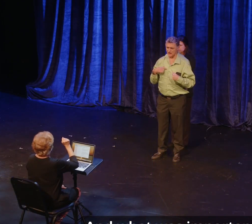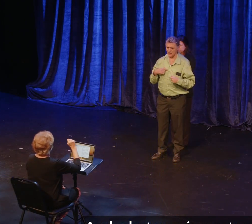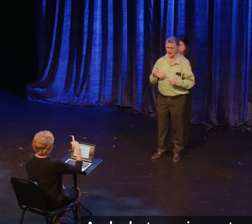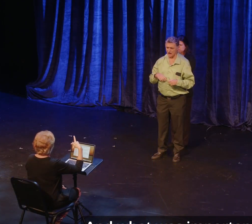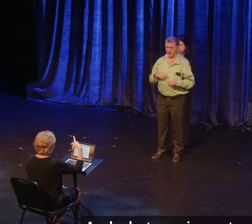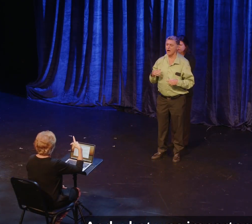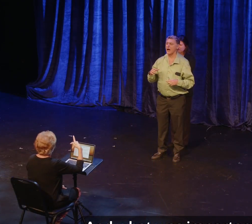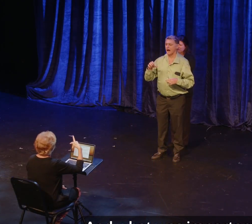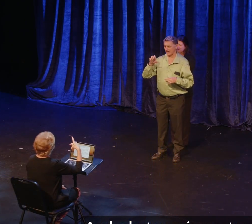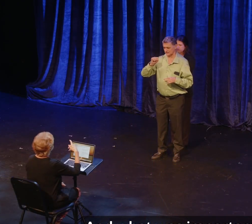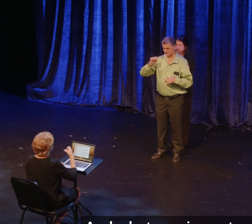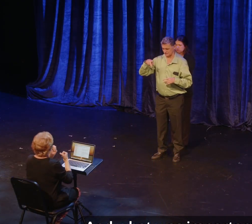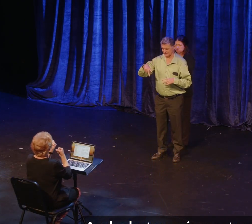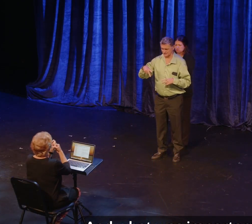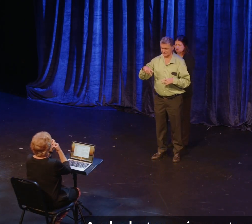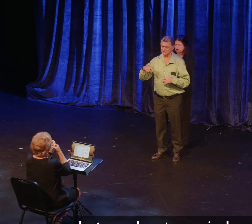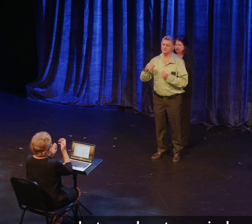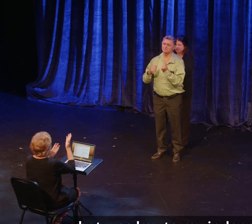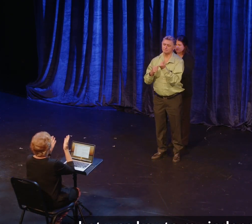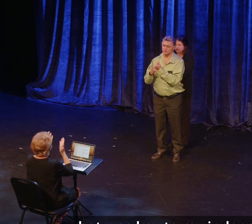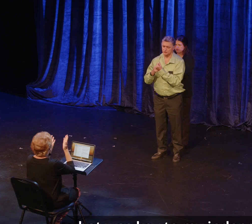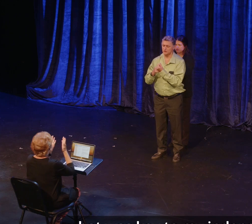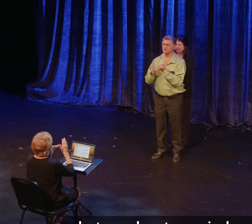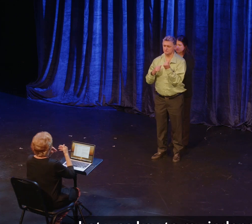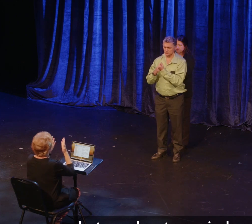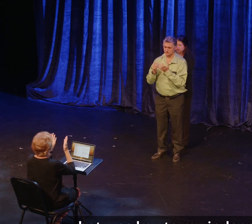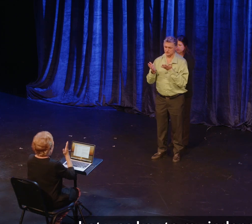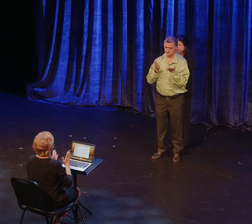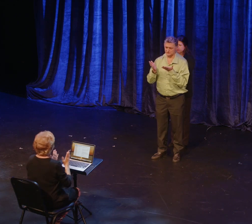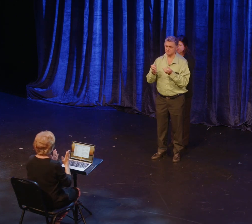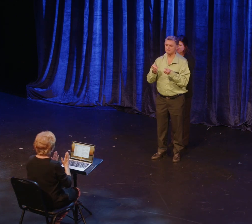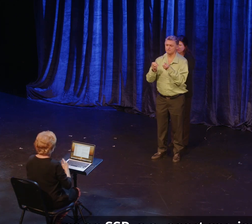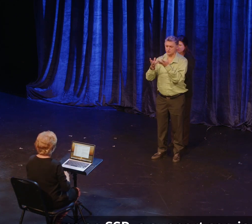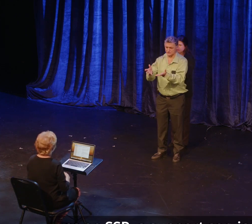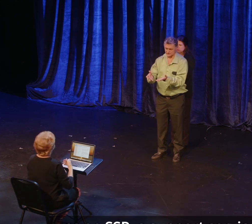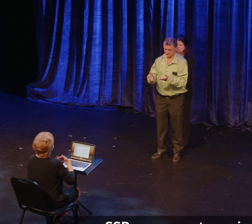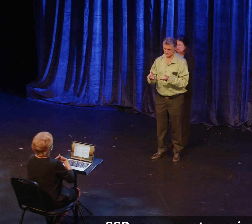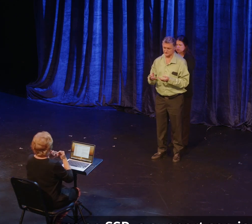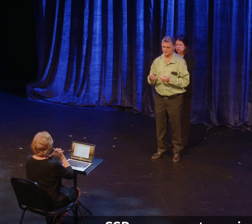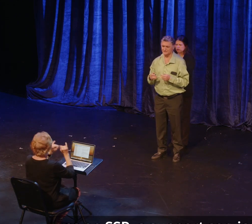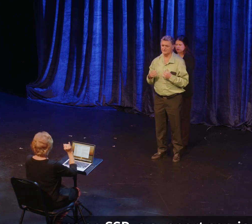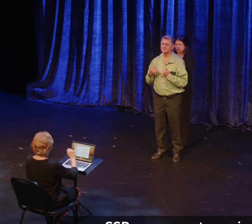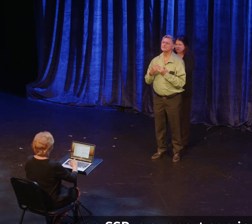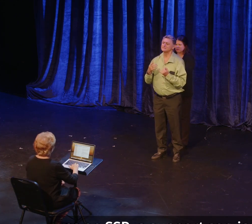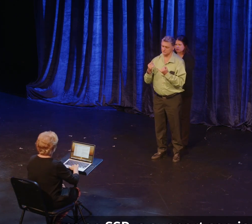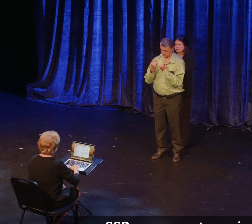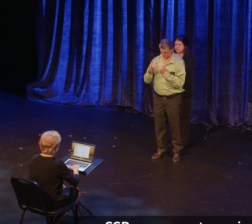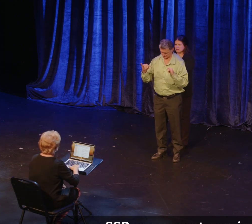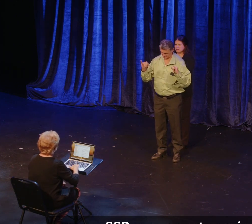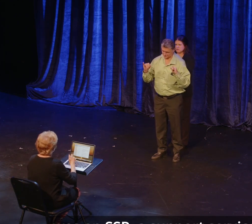And what was important and what was key to my independence was an SSP, a support service